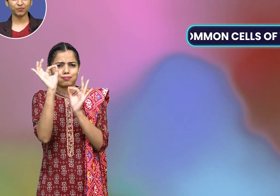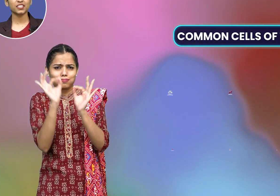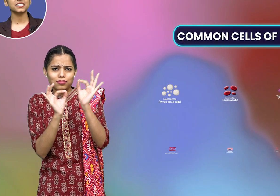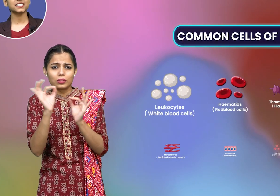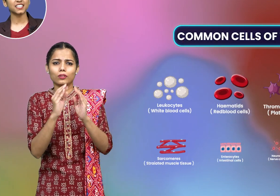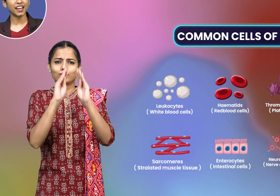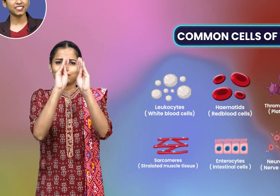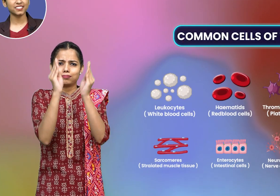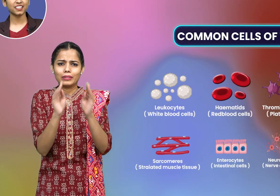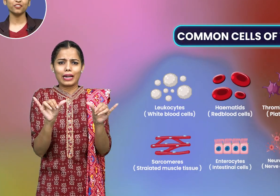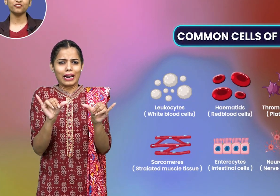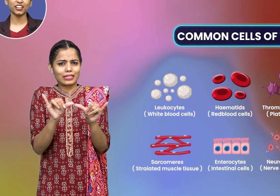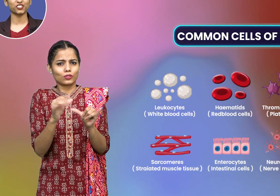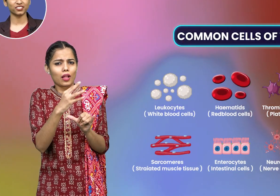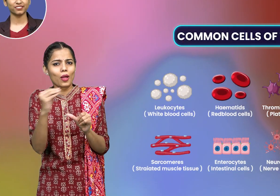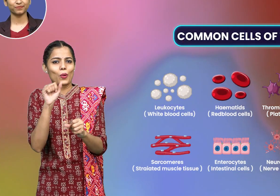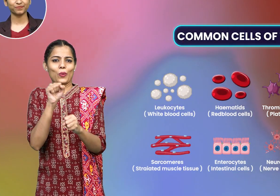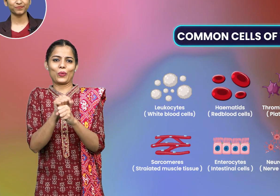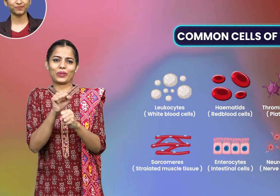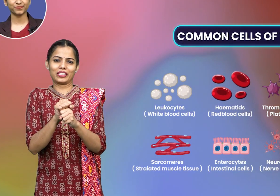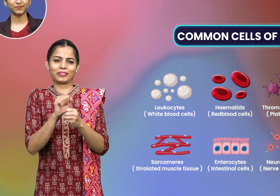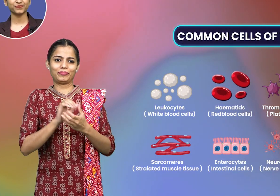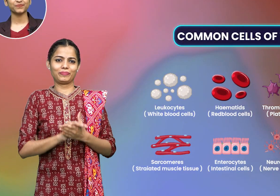shape, size and function.